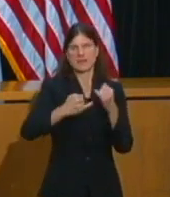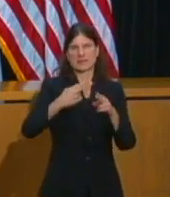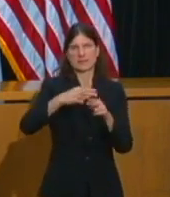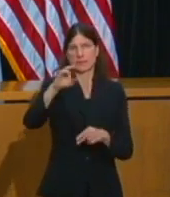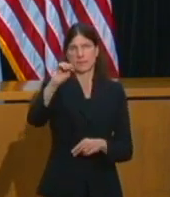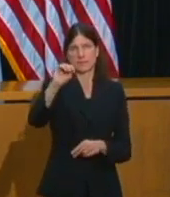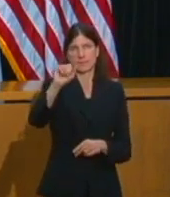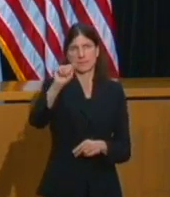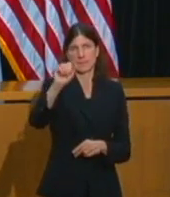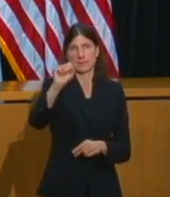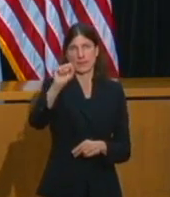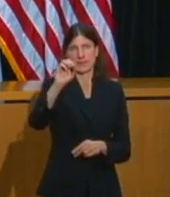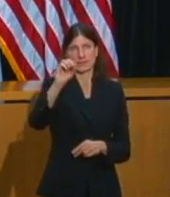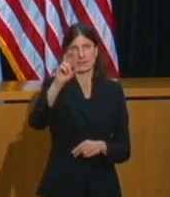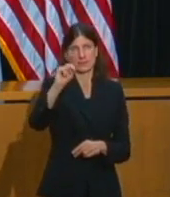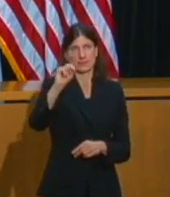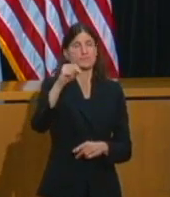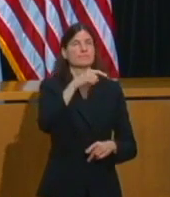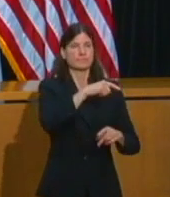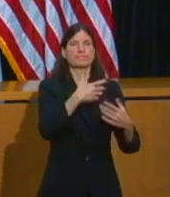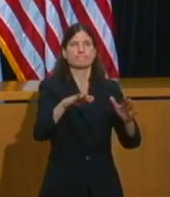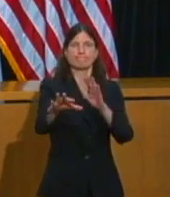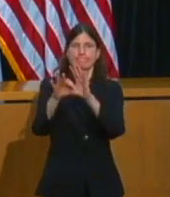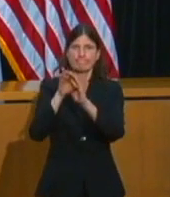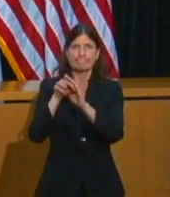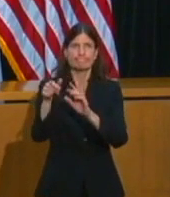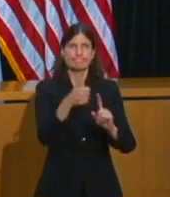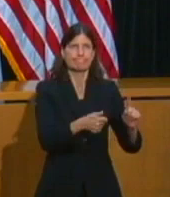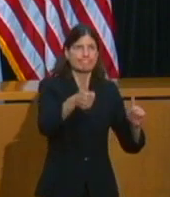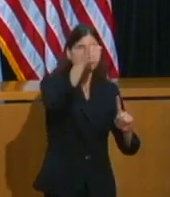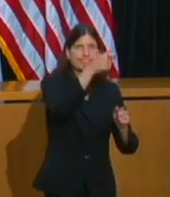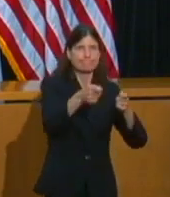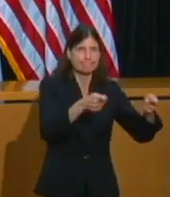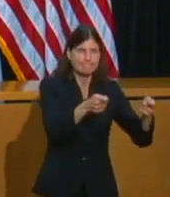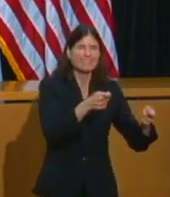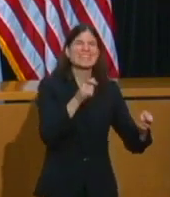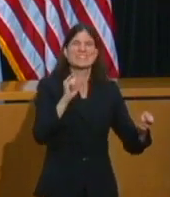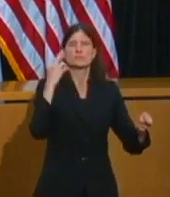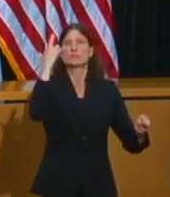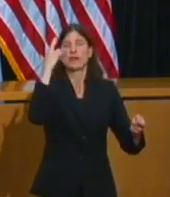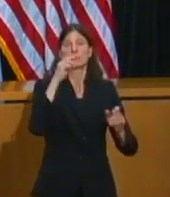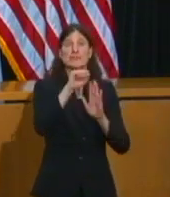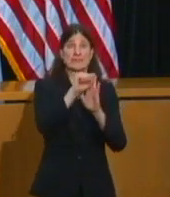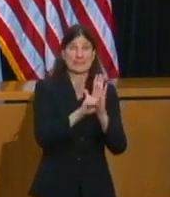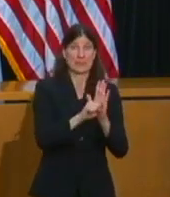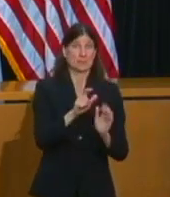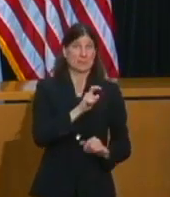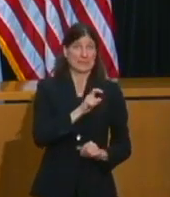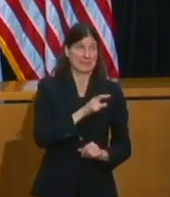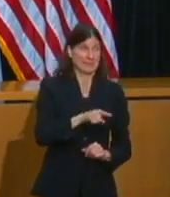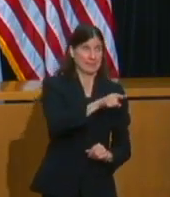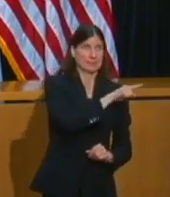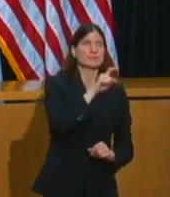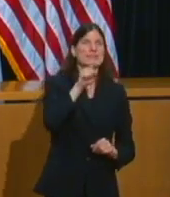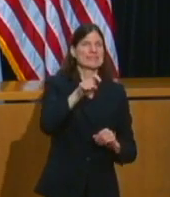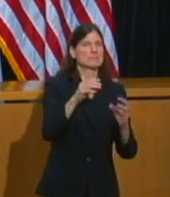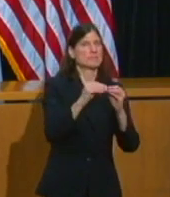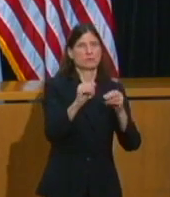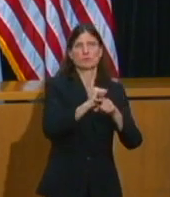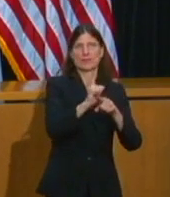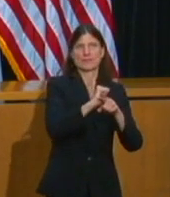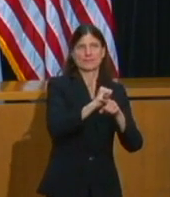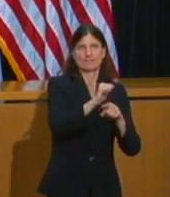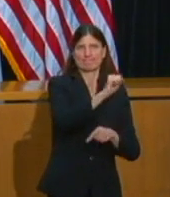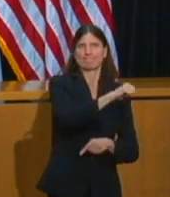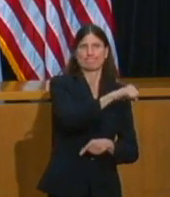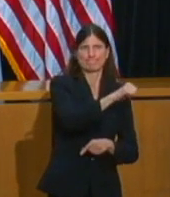that there was not enough training of that kind baked into the academy or to the continuing education programming